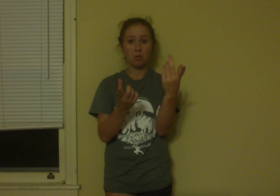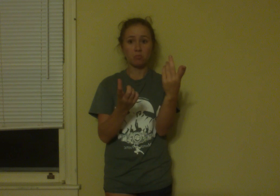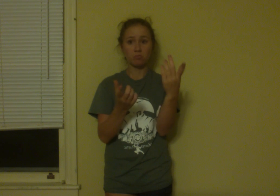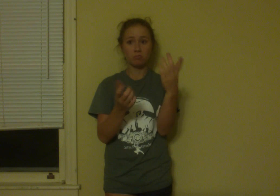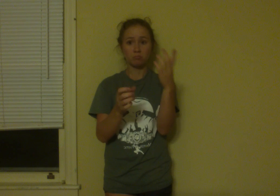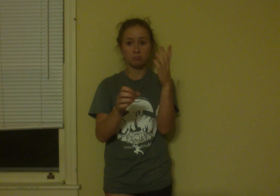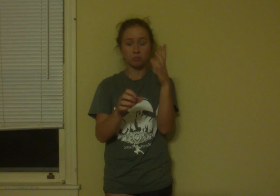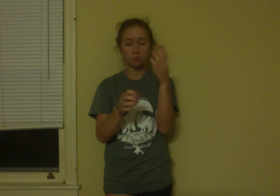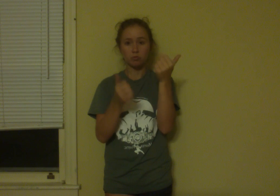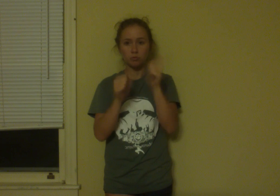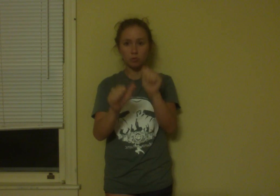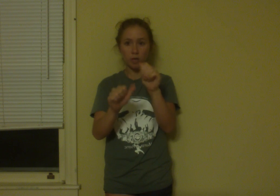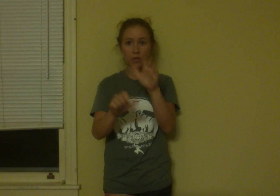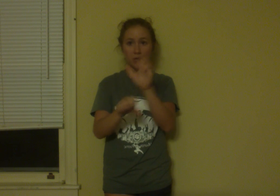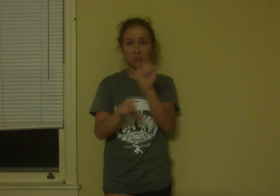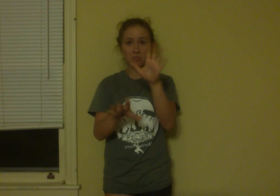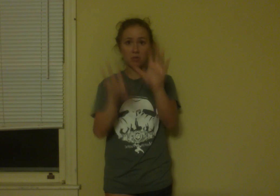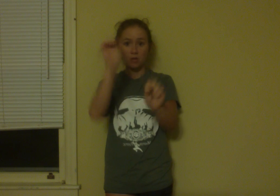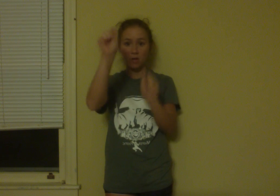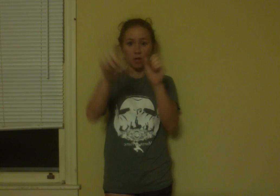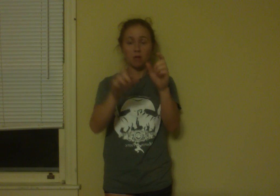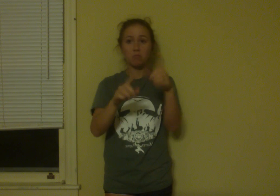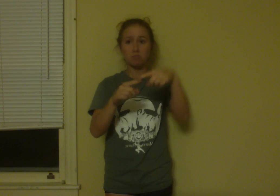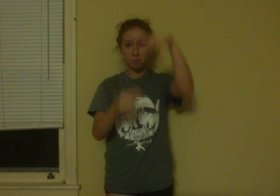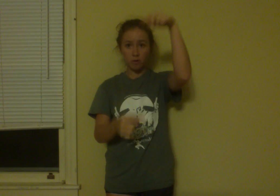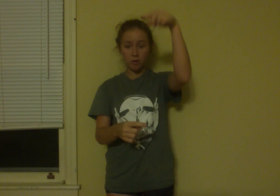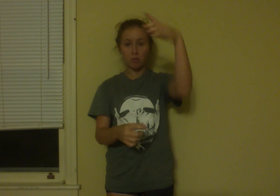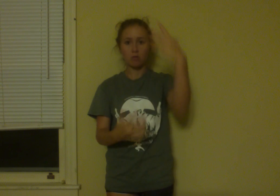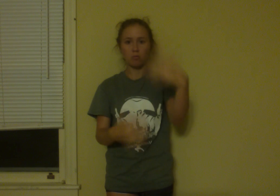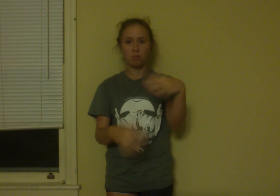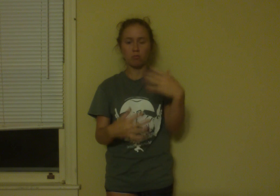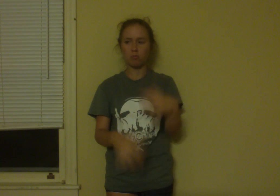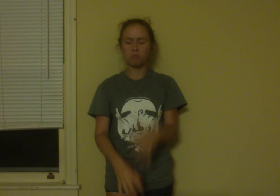All of a sudden, it was like, oh my gosh, I can do this thing.